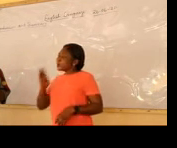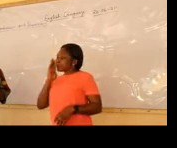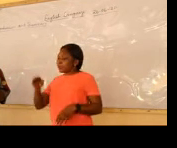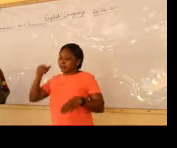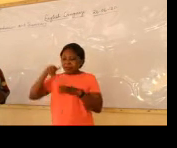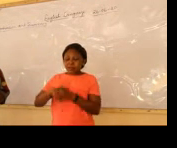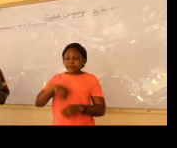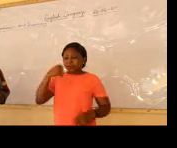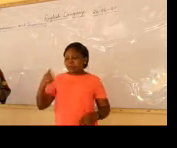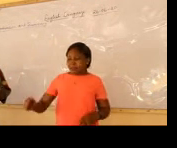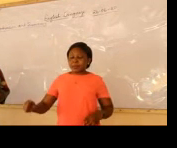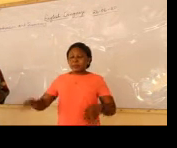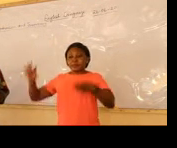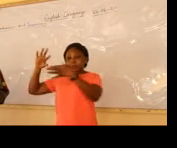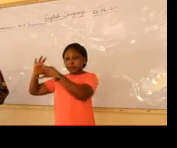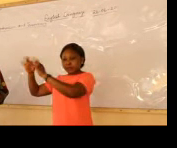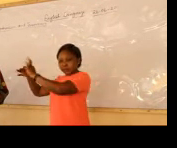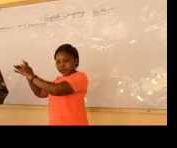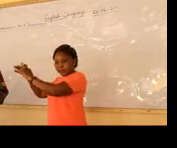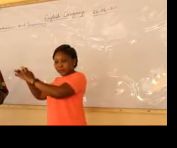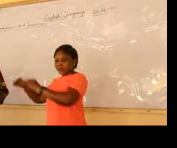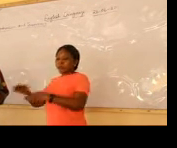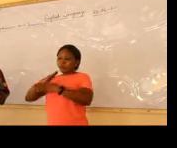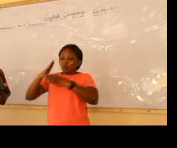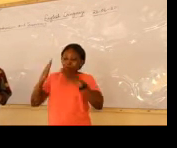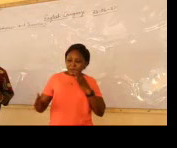Complete, correct sentence.